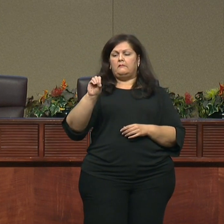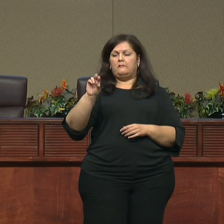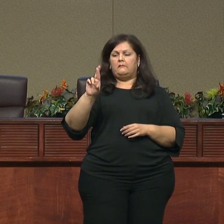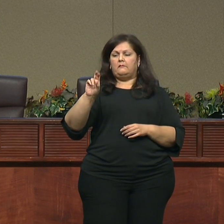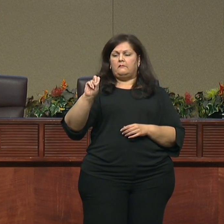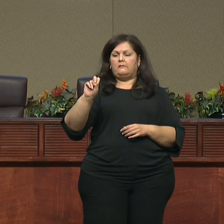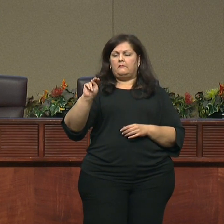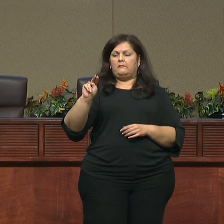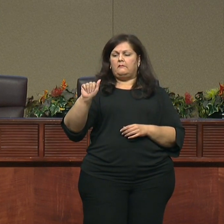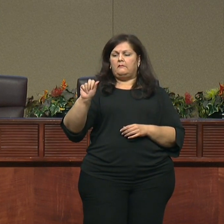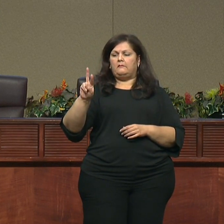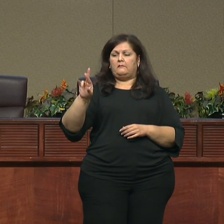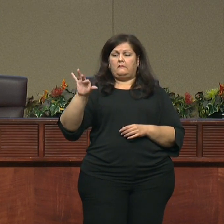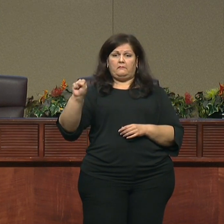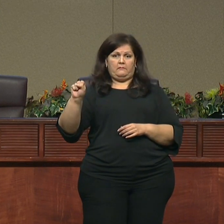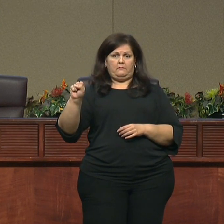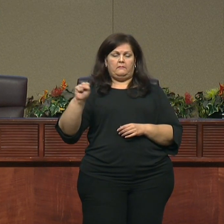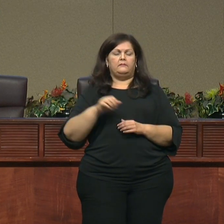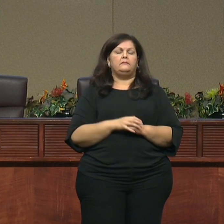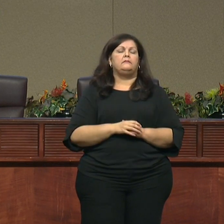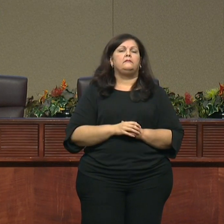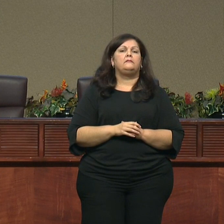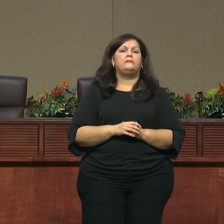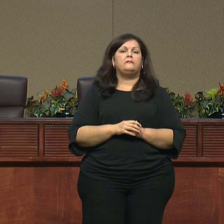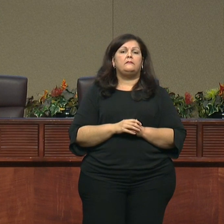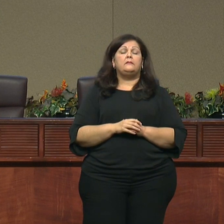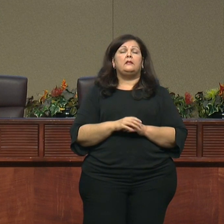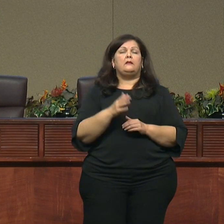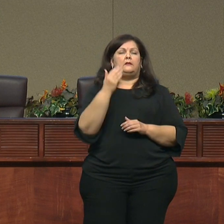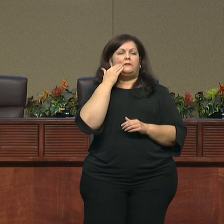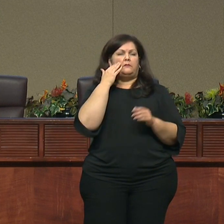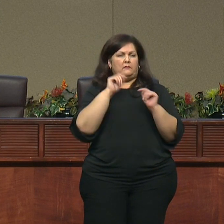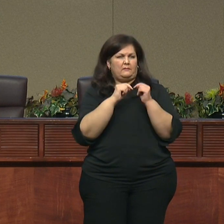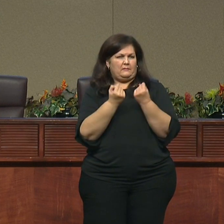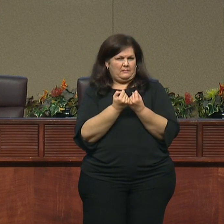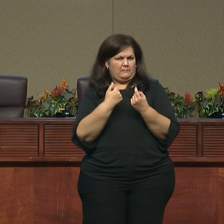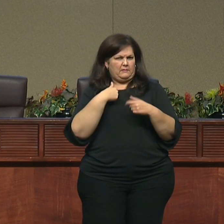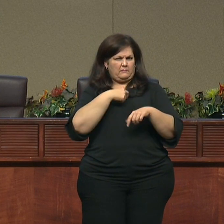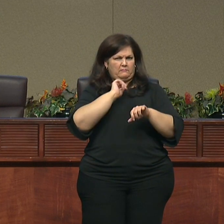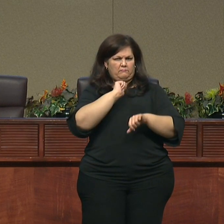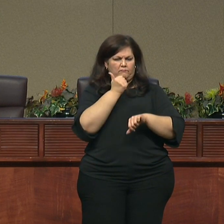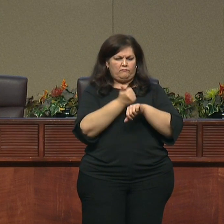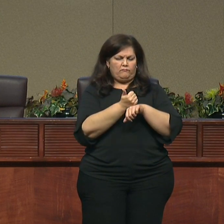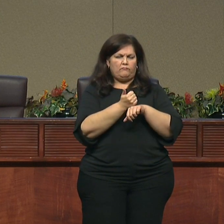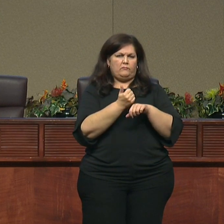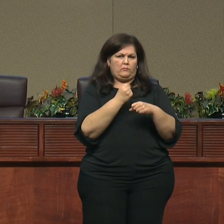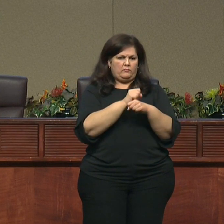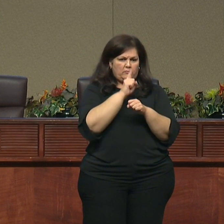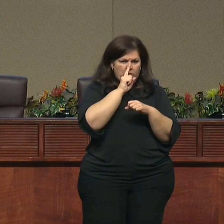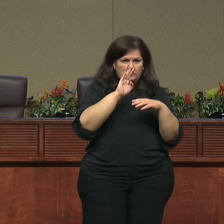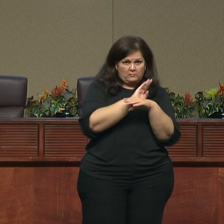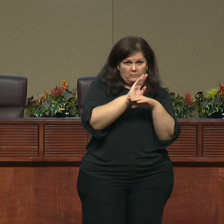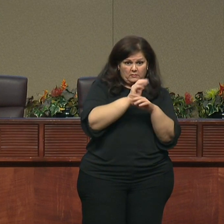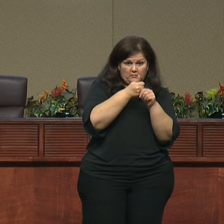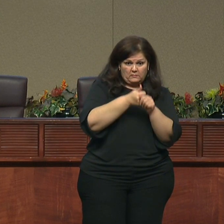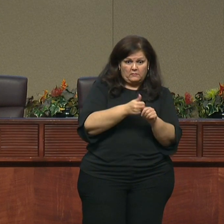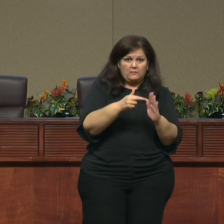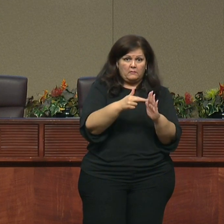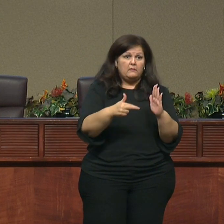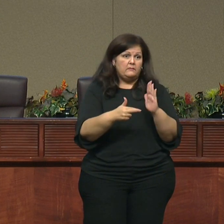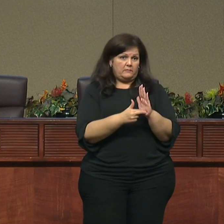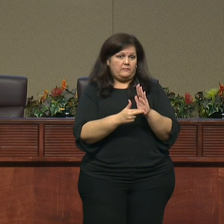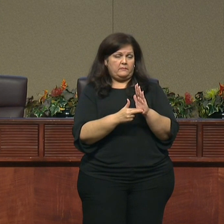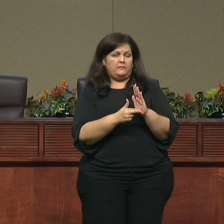ocfl.net/coronavirus. I'll talk now about our strike teams that we have put out to try to gain compliance again.